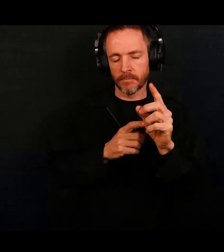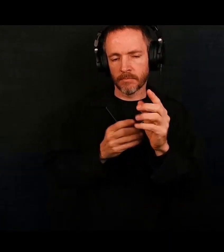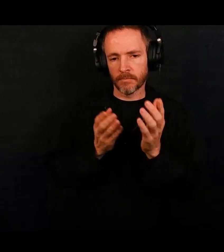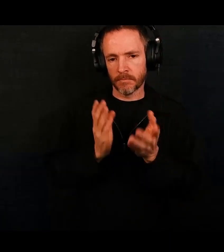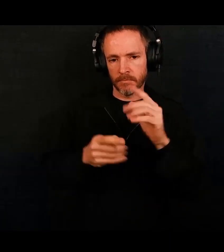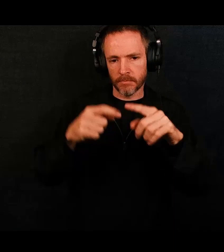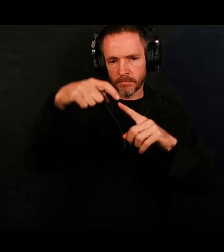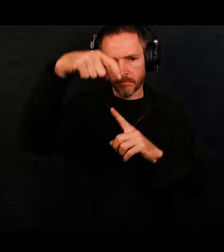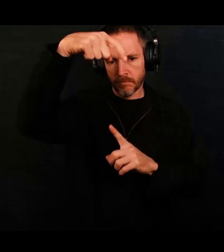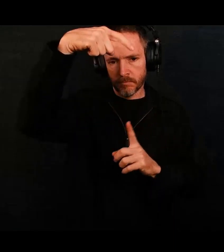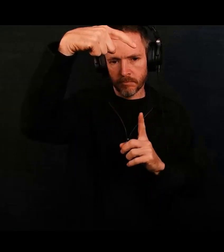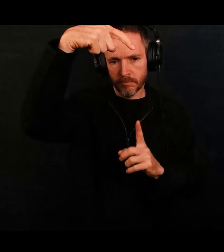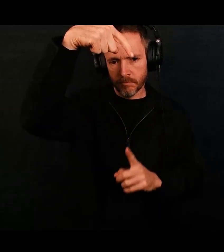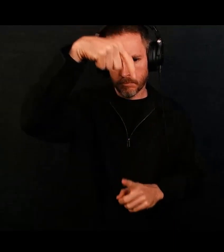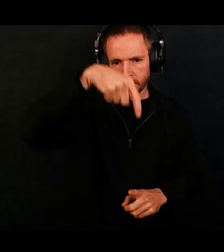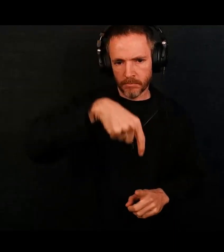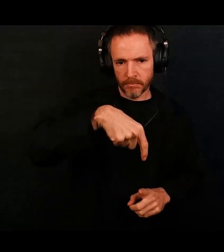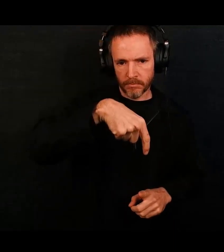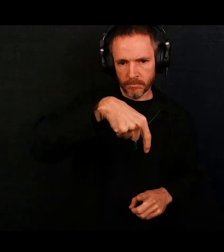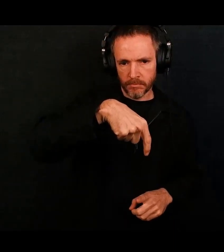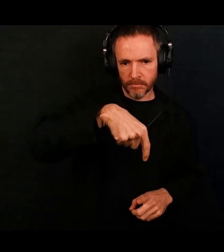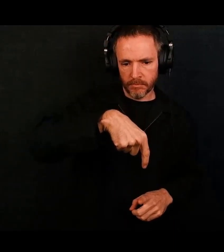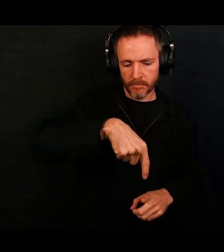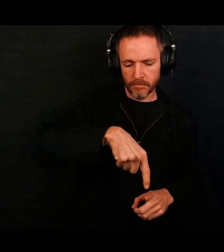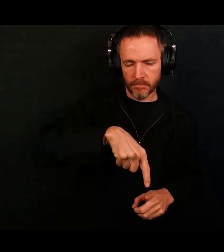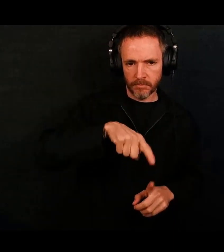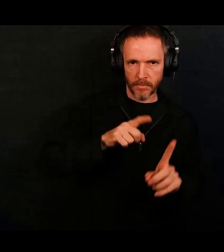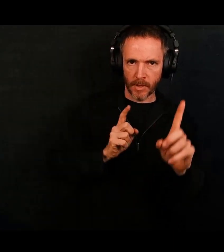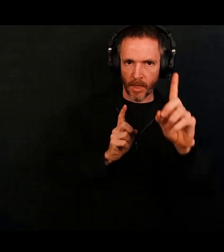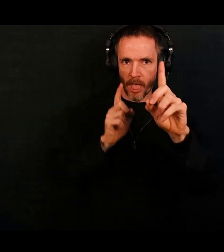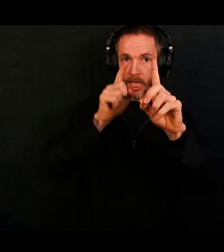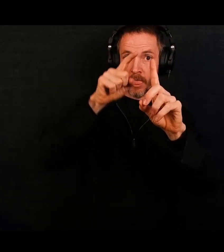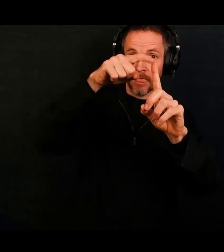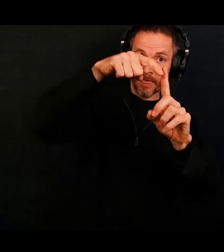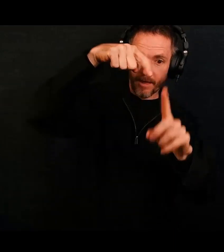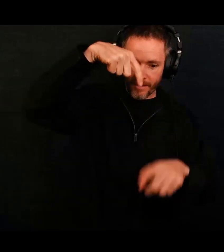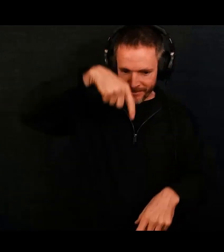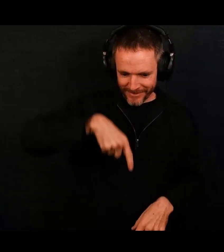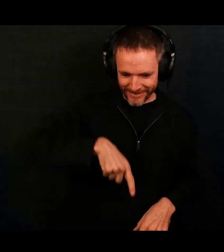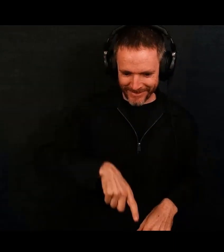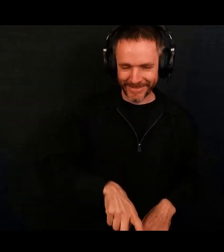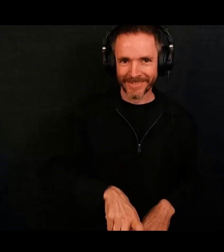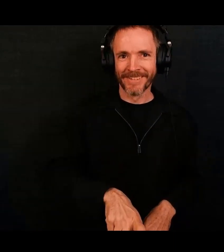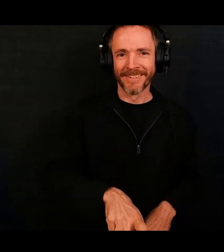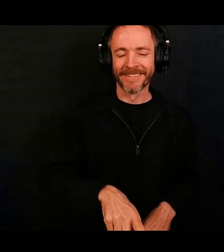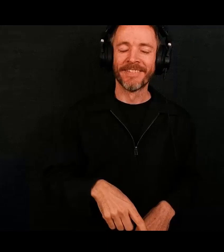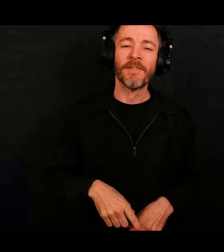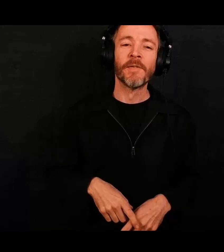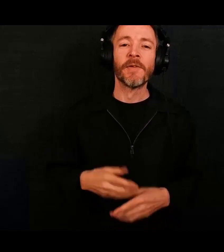down here and then starts to curve back.